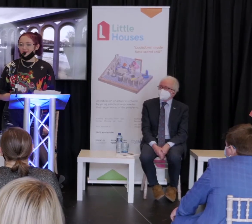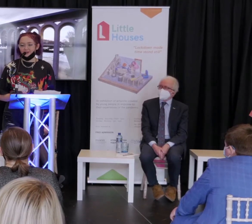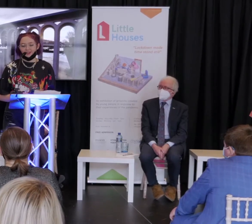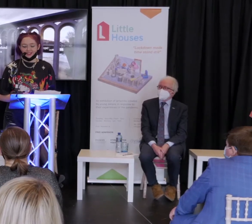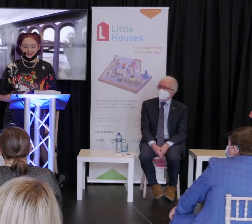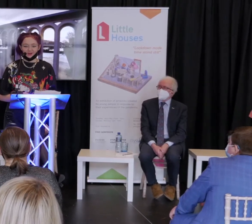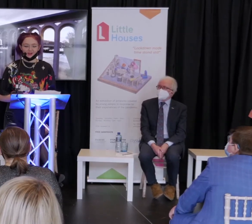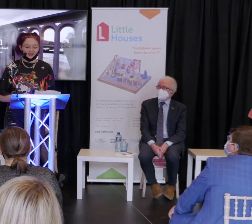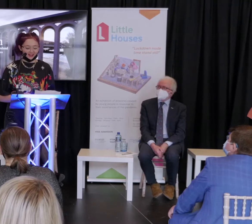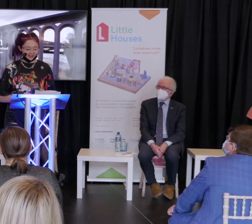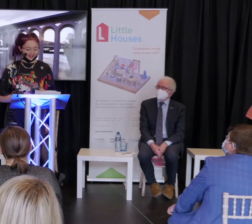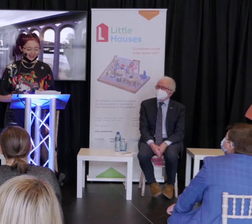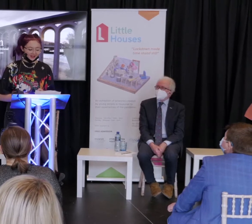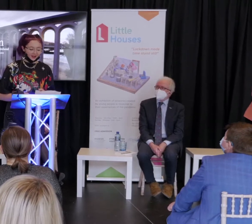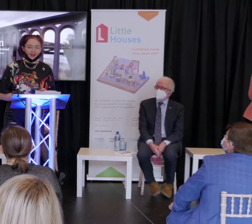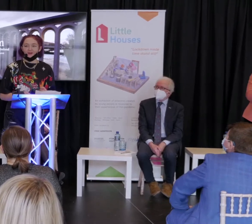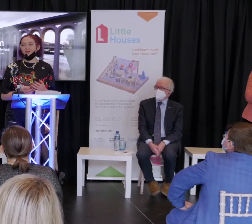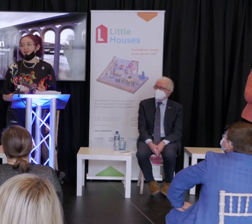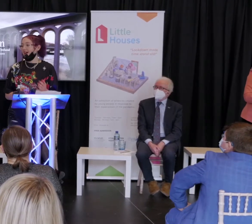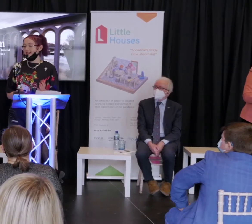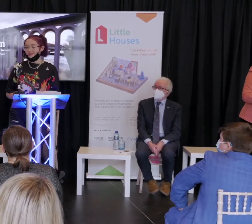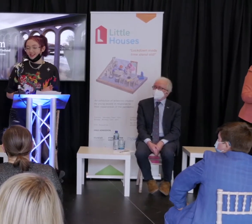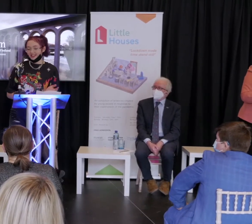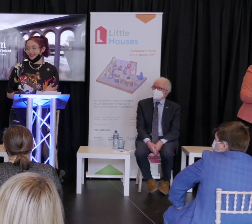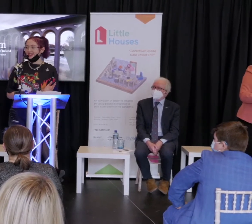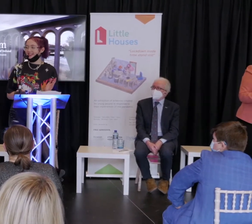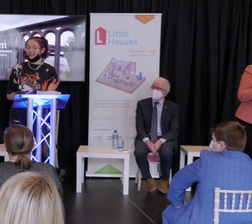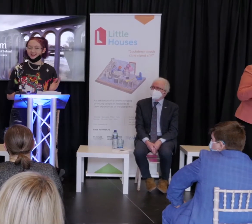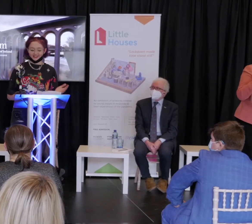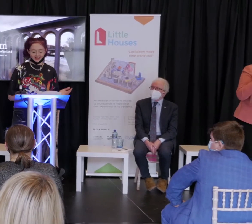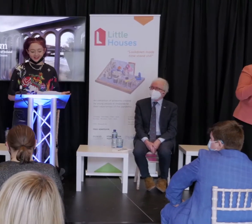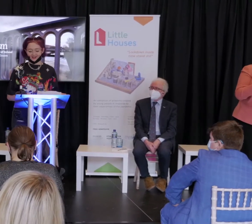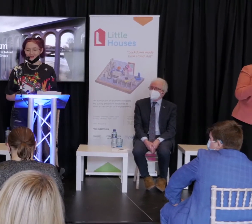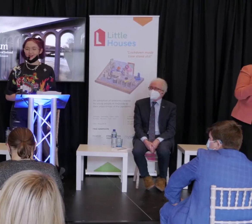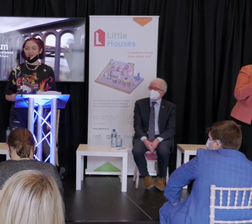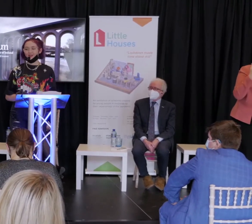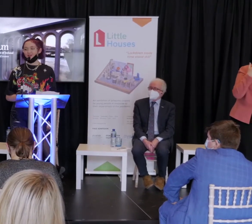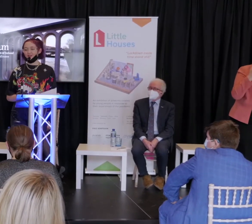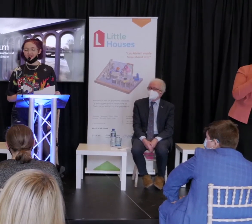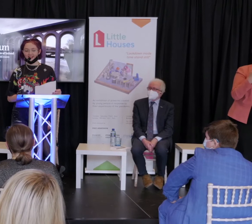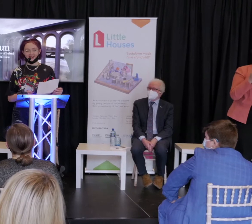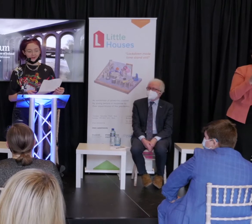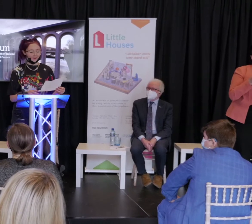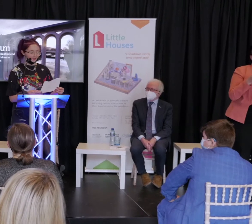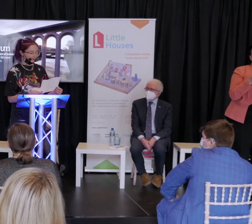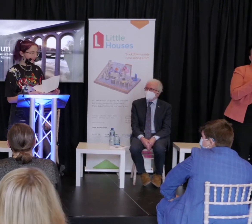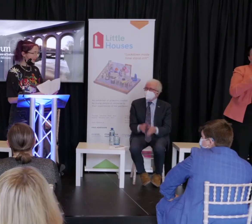much for giving us this opportunity. And to Menda City. It was great working with you all.